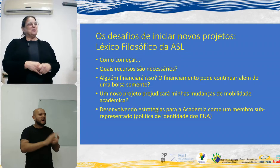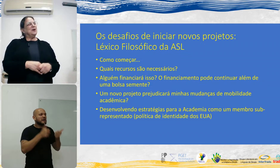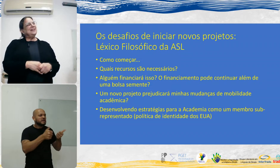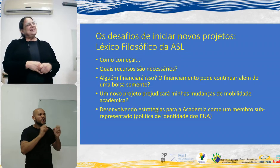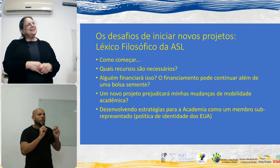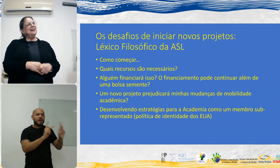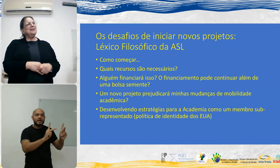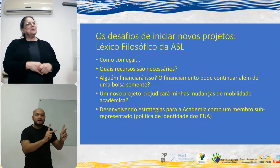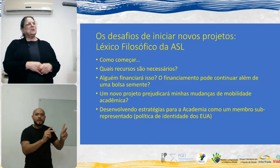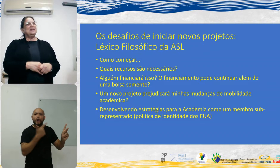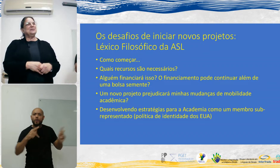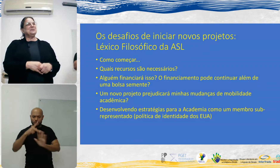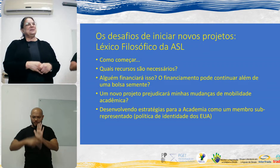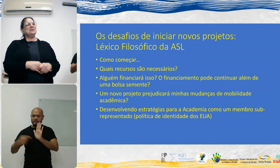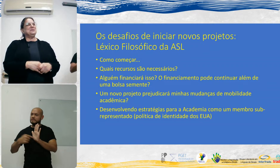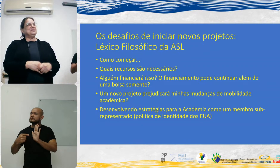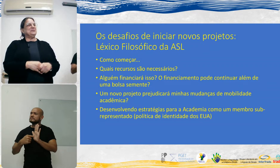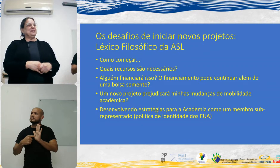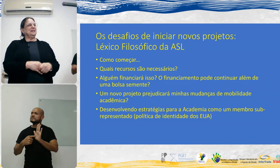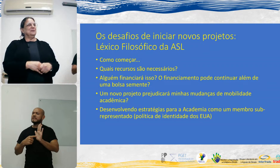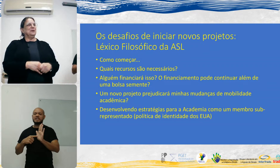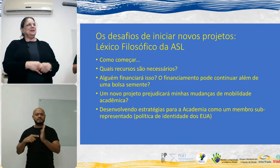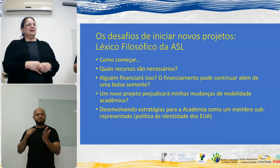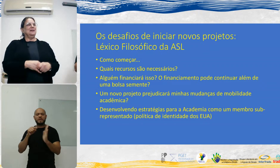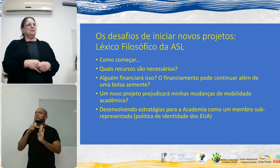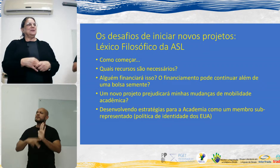is, what? I don't quite understand what you're doing.